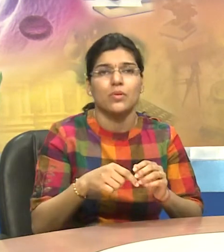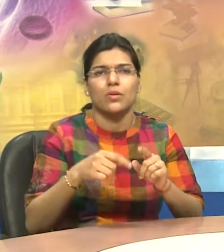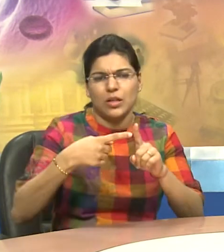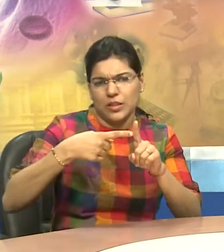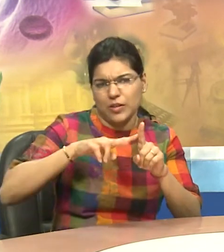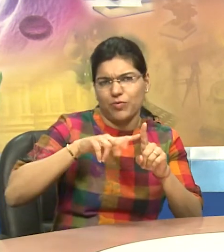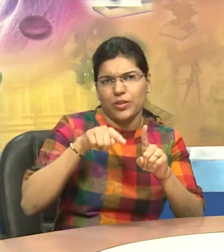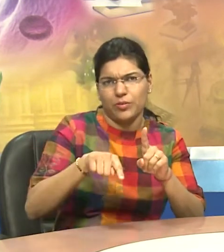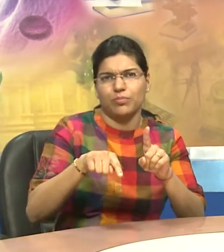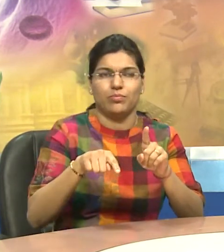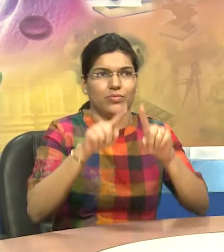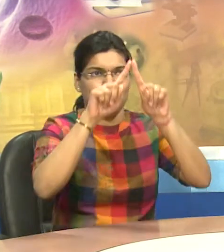which produce sounds.